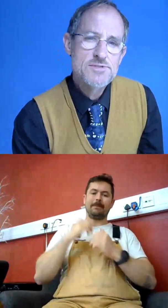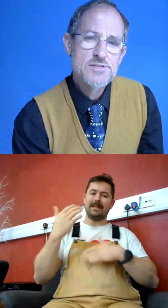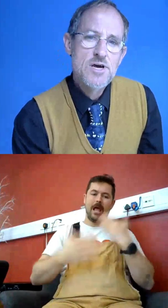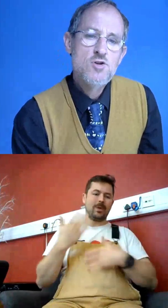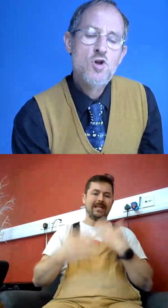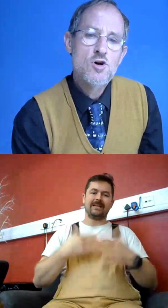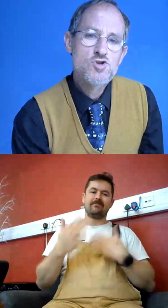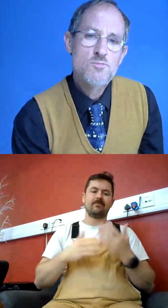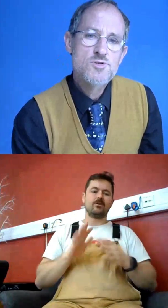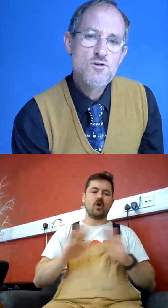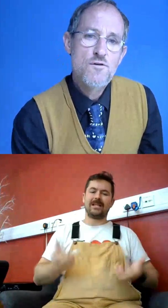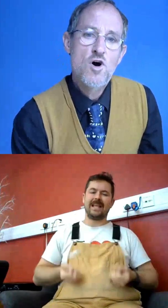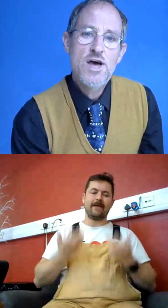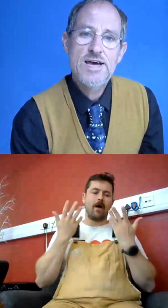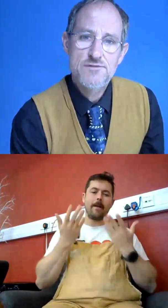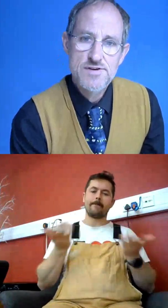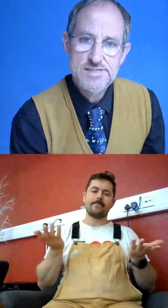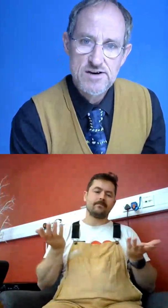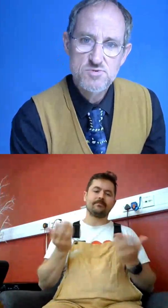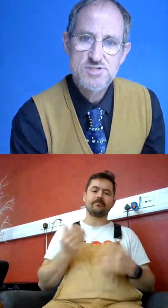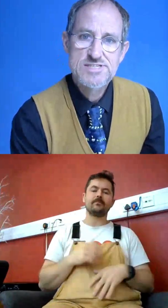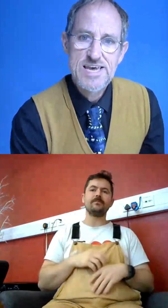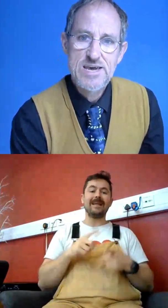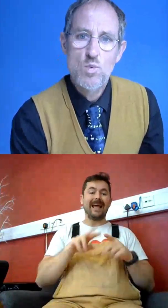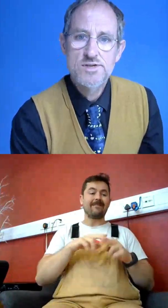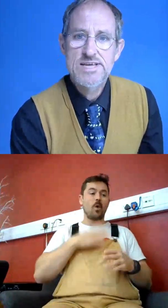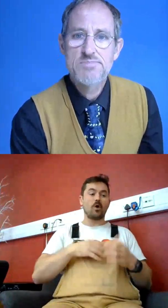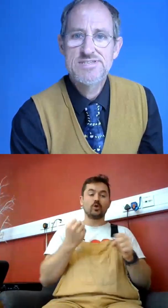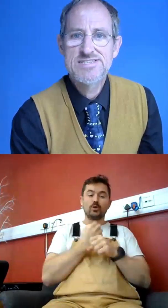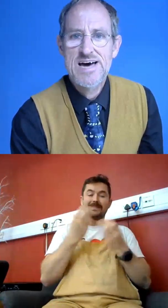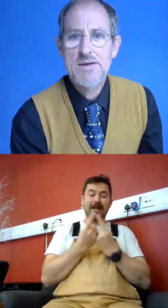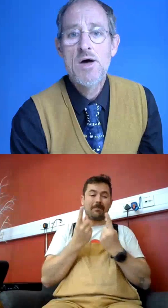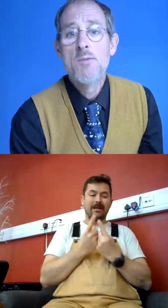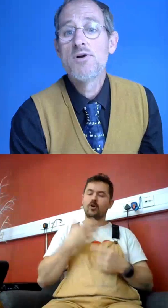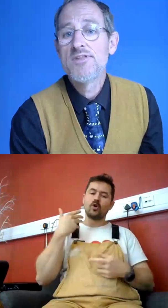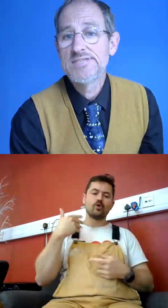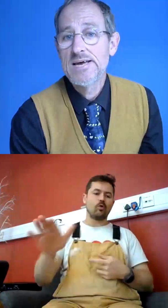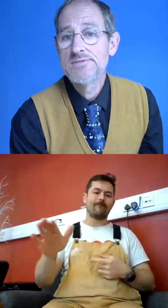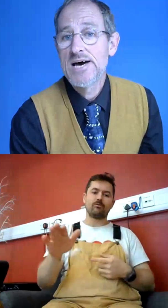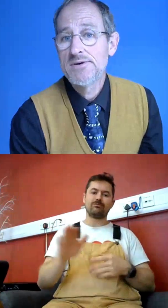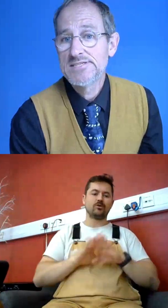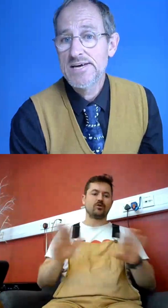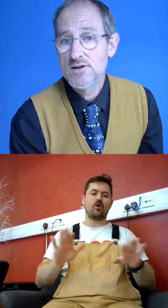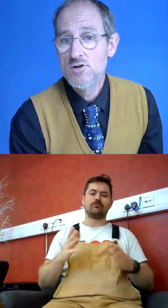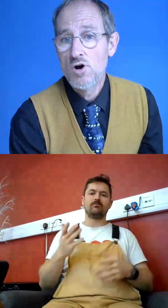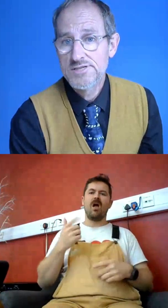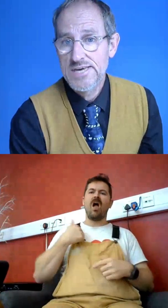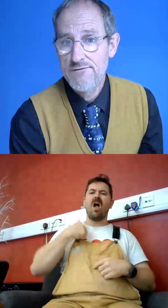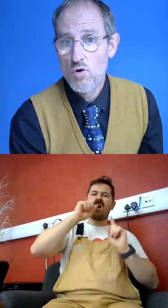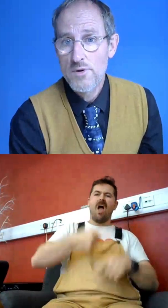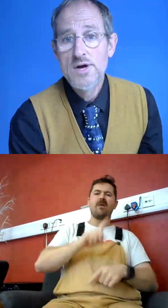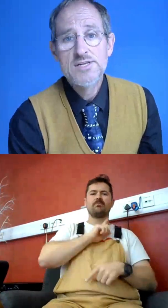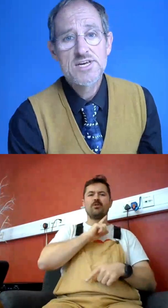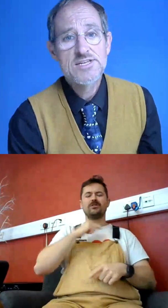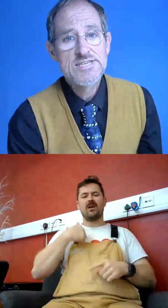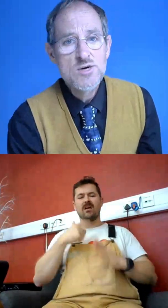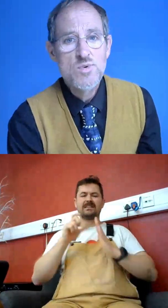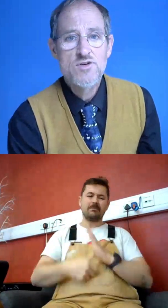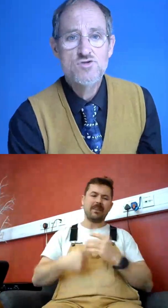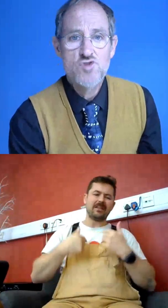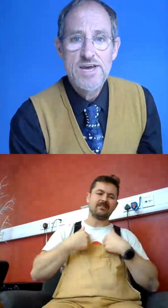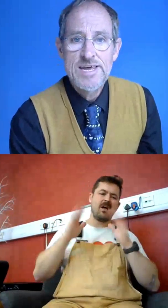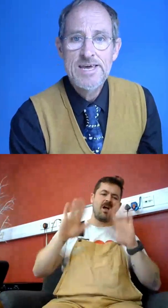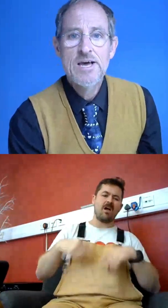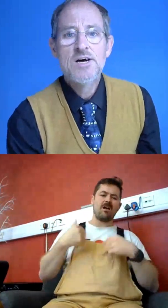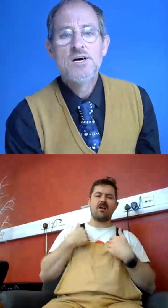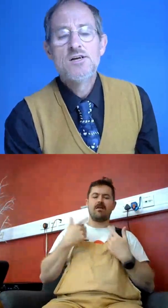also perhaps not jump too far ahead of yourselves, but to take it one step at a time. But at the same time, as I said, not to give up, to